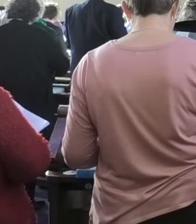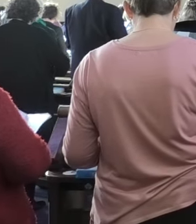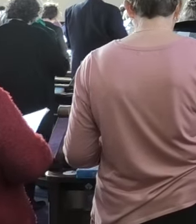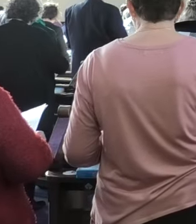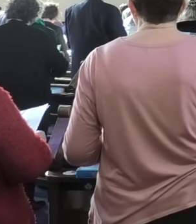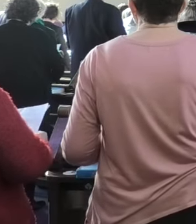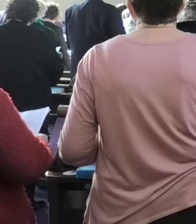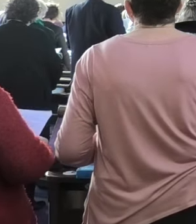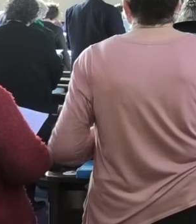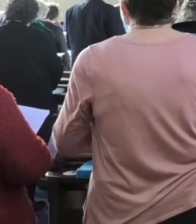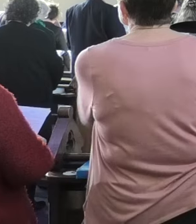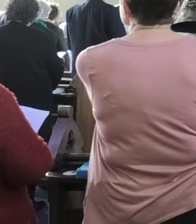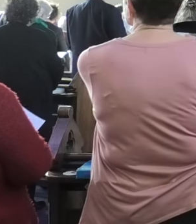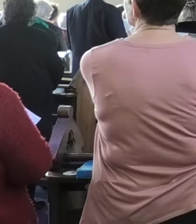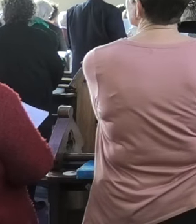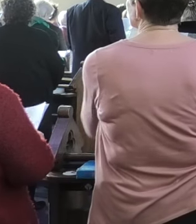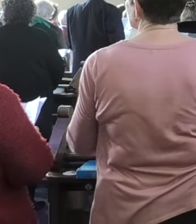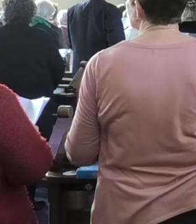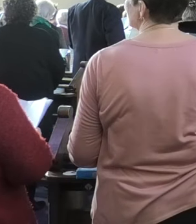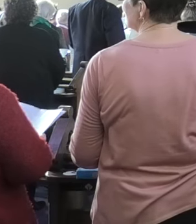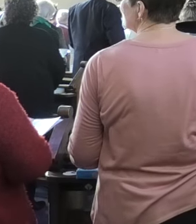stand together and sing.